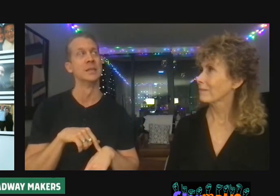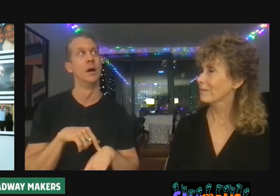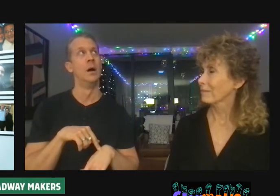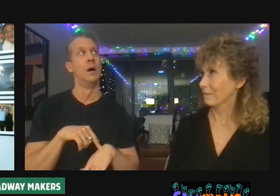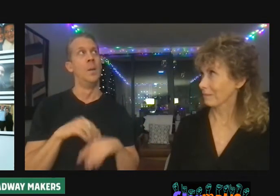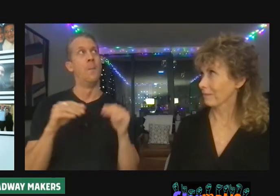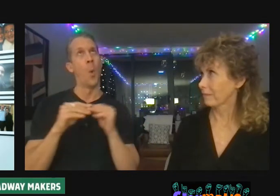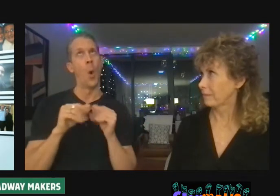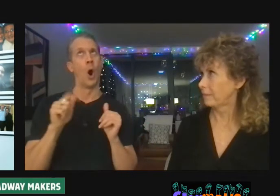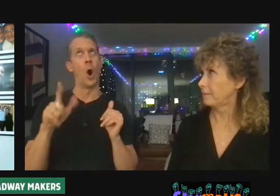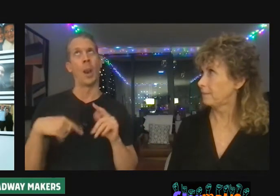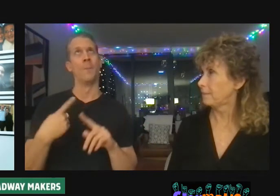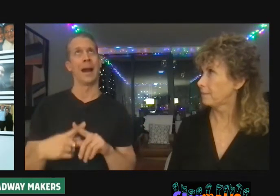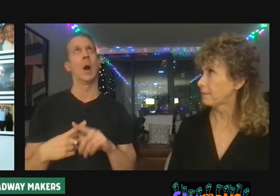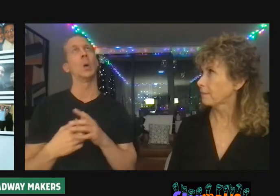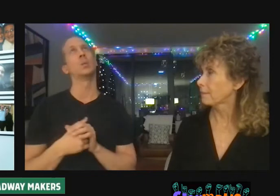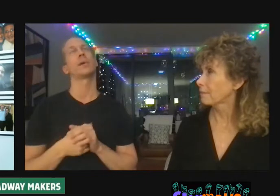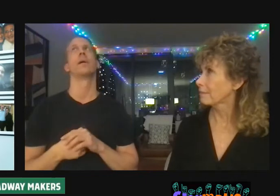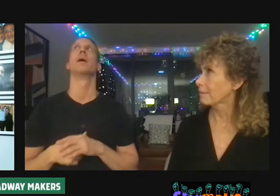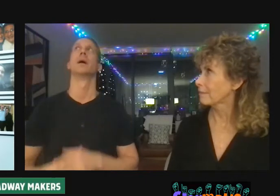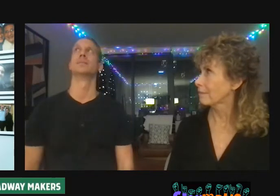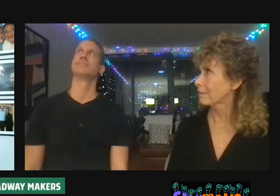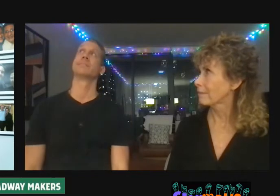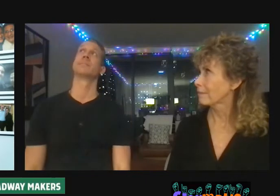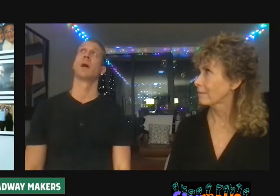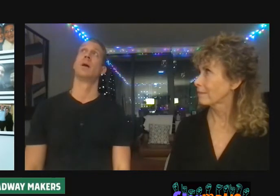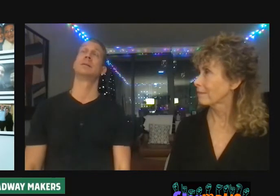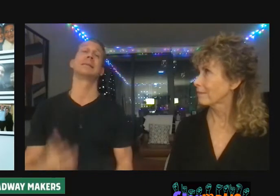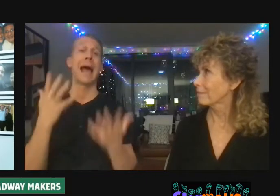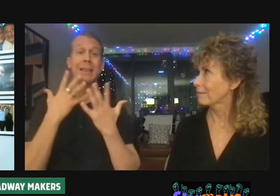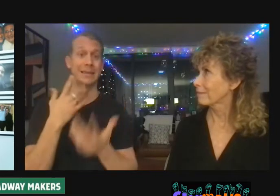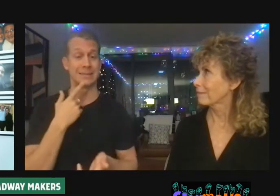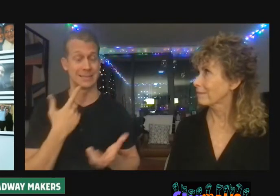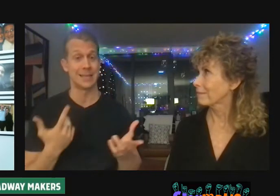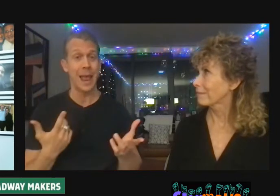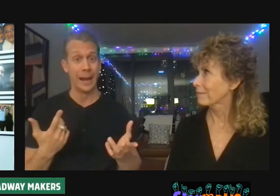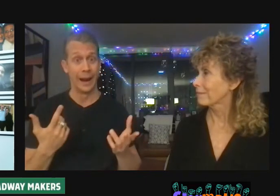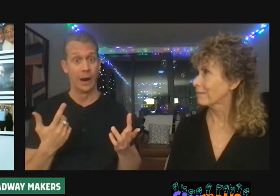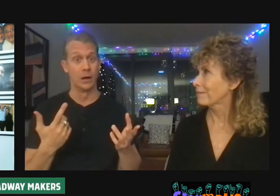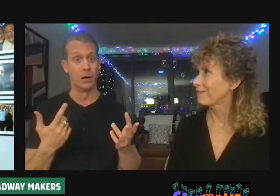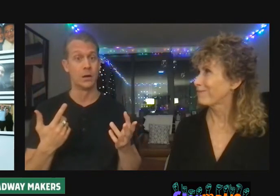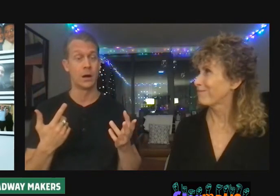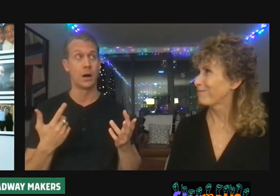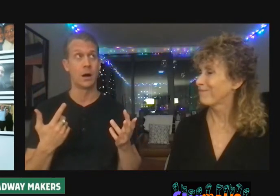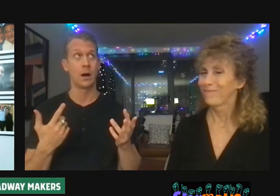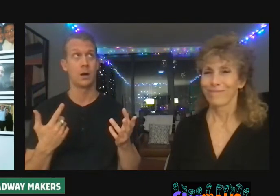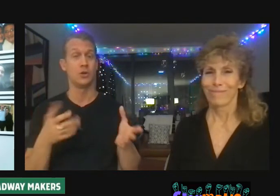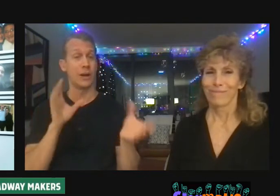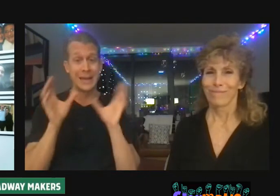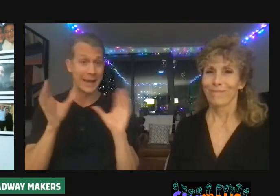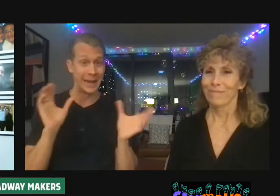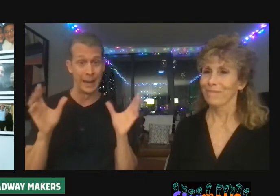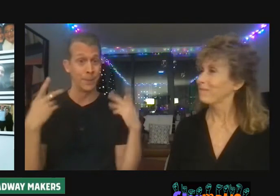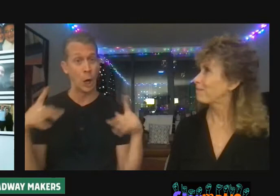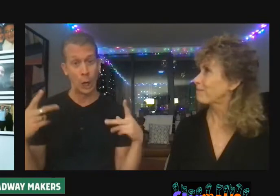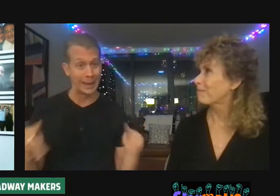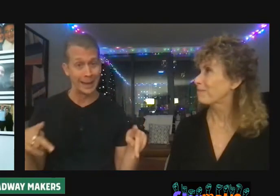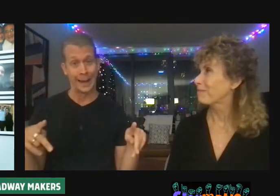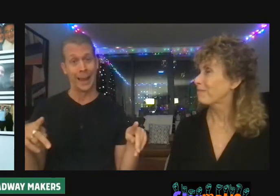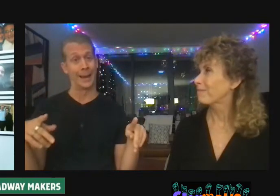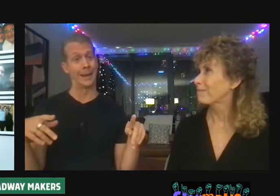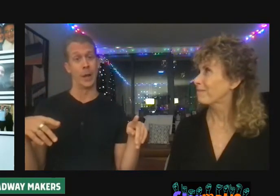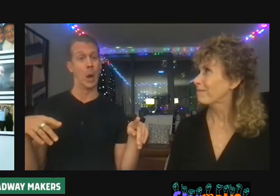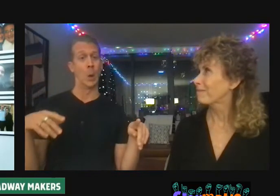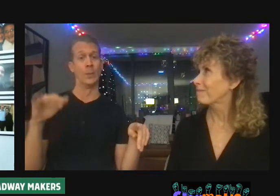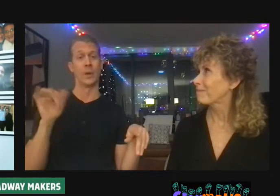was more all about, sadly to say, drinking and